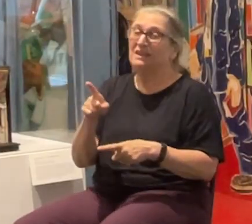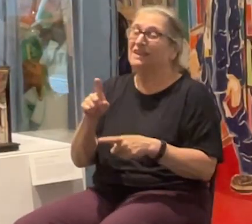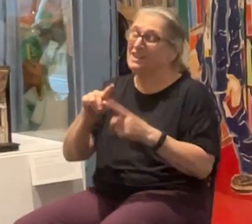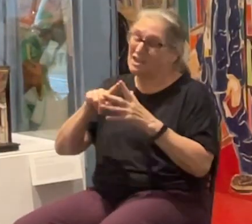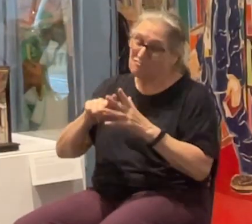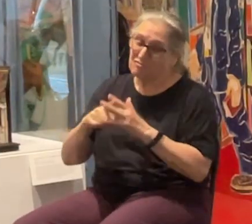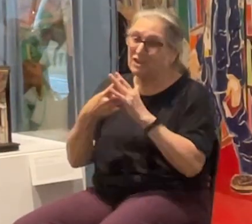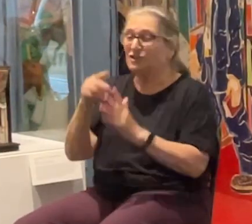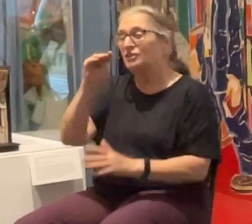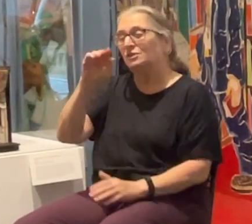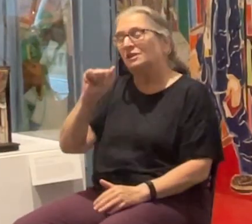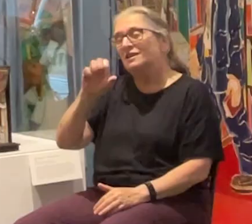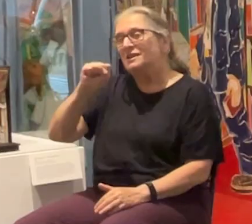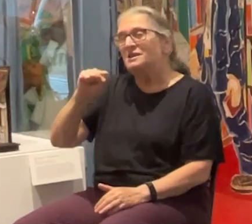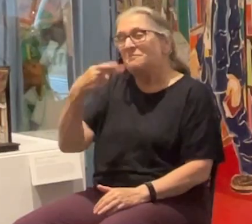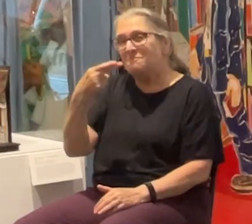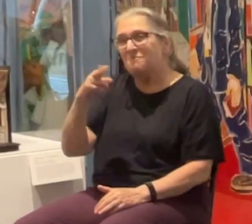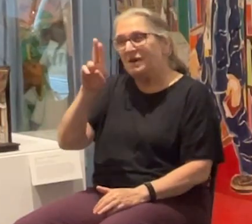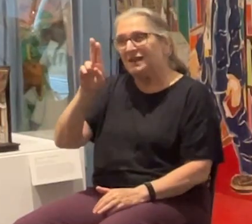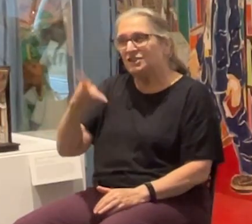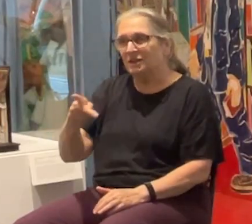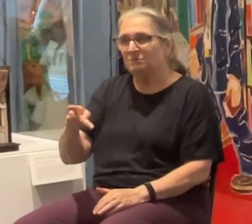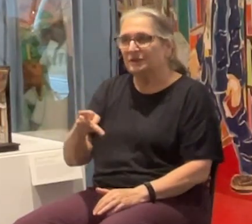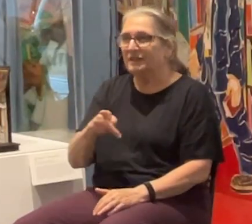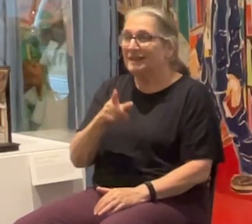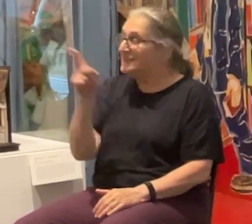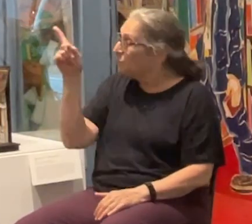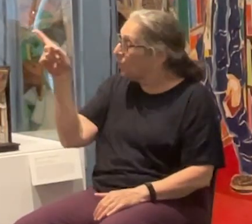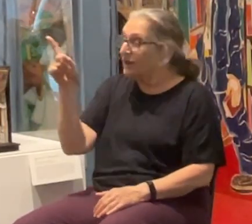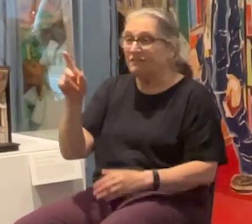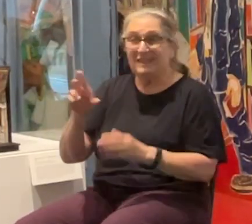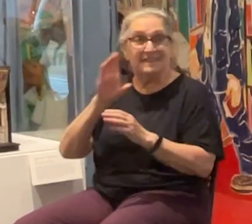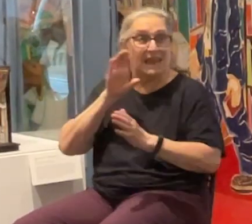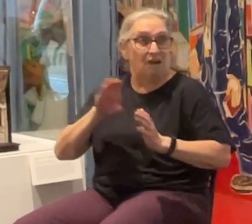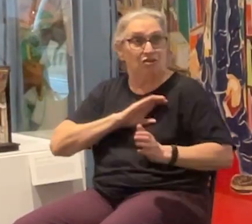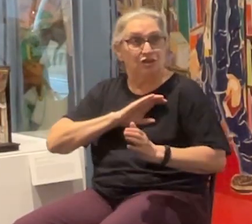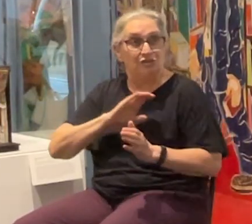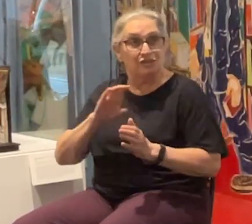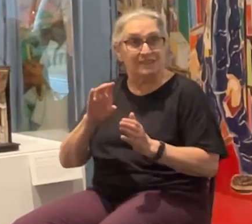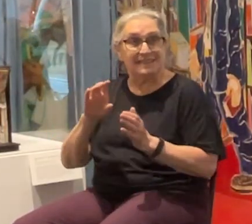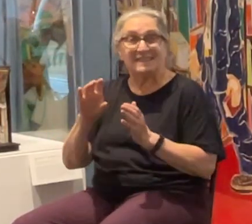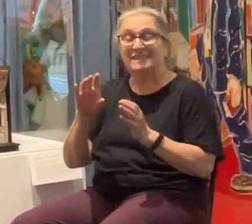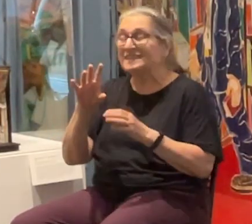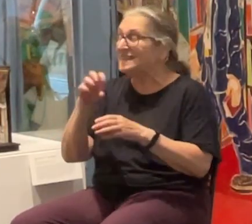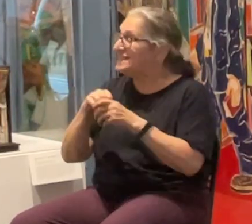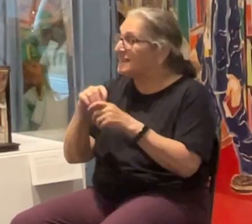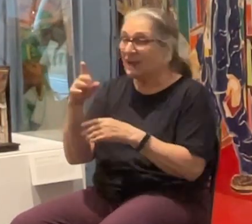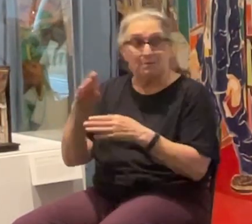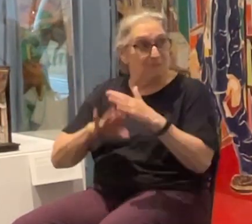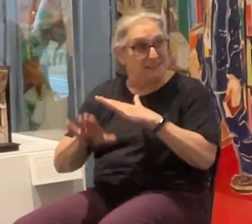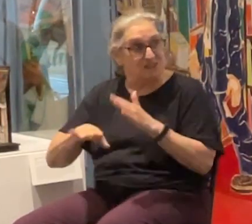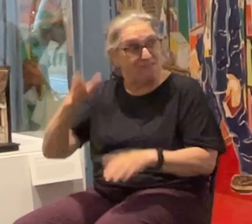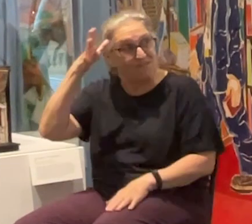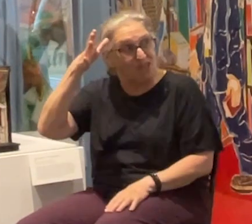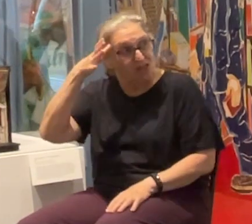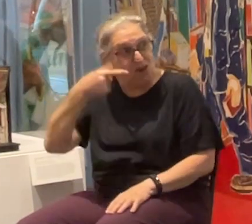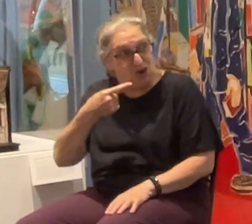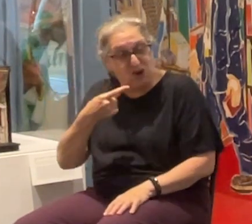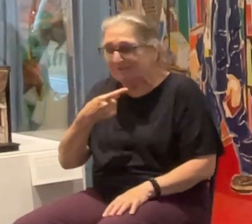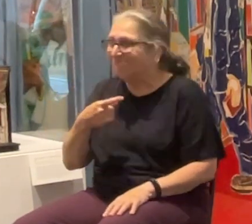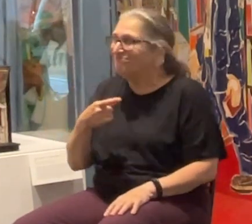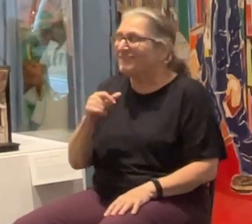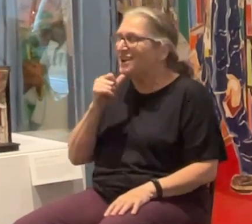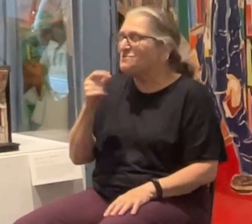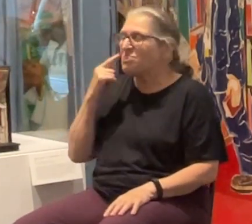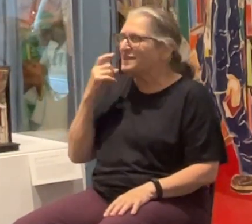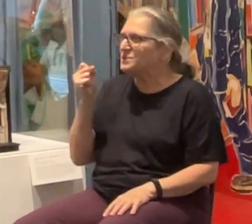Yeah. Is one of the characters inside based on your father? I don't think so. No? I have to go. I don't think so. Rudy,